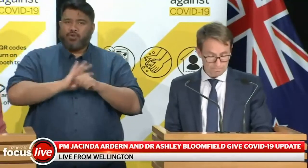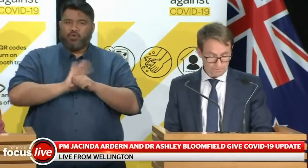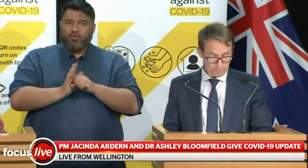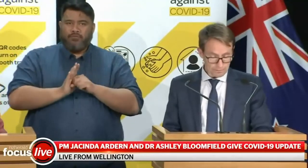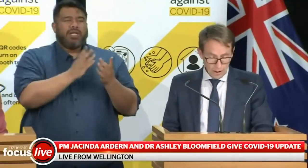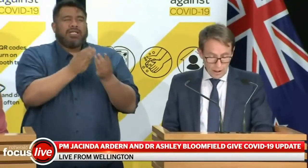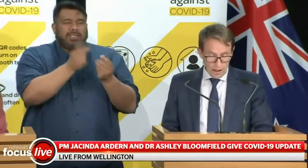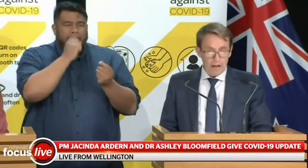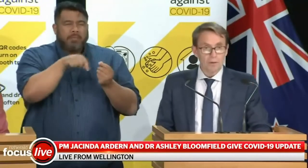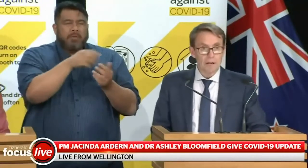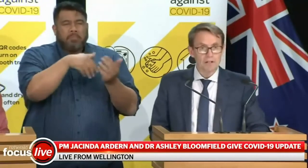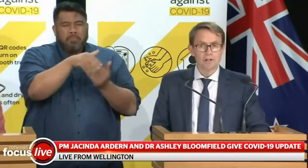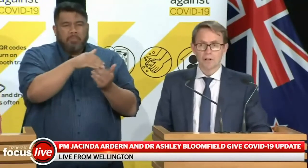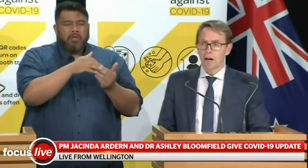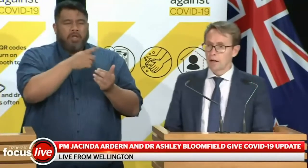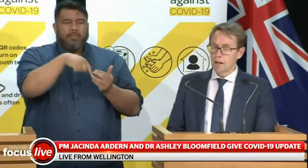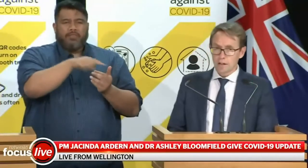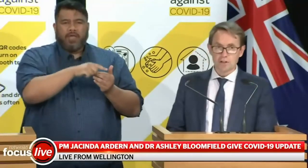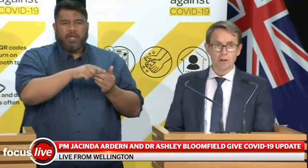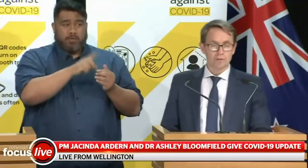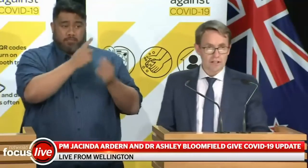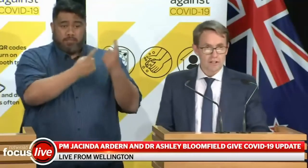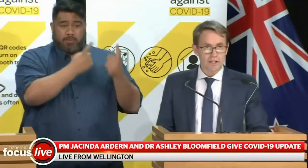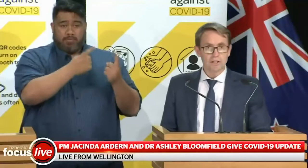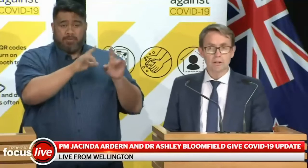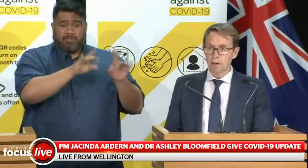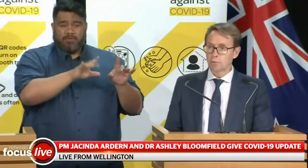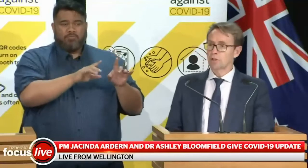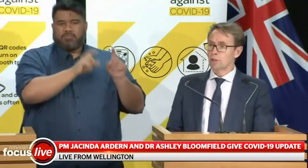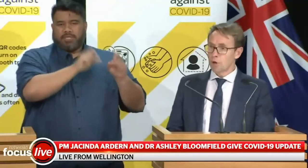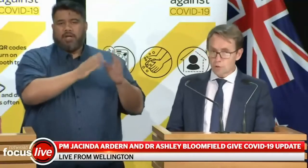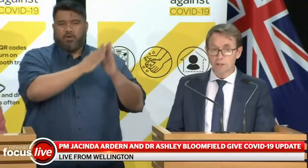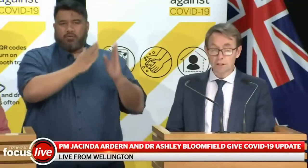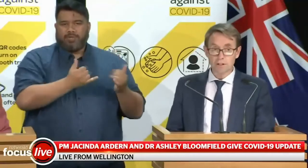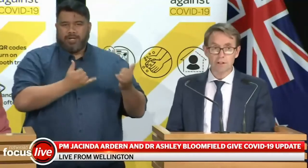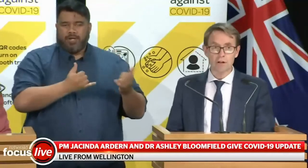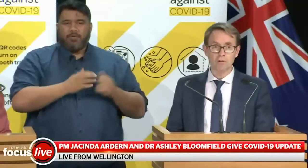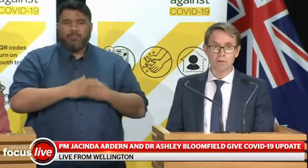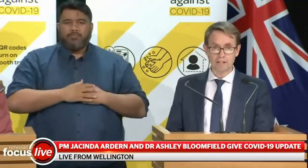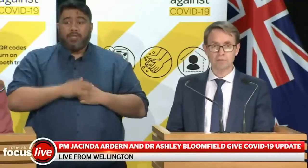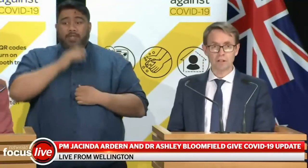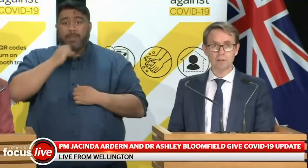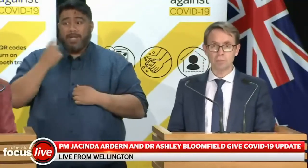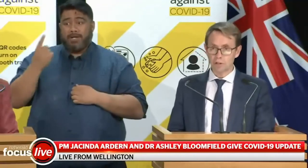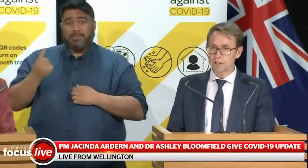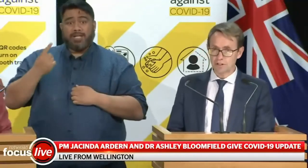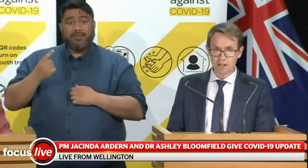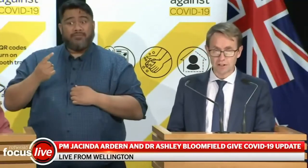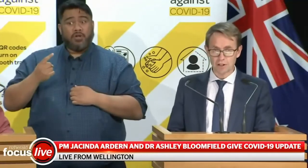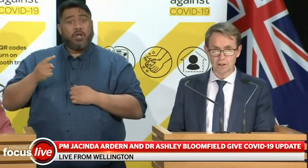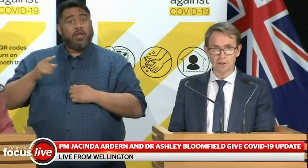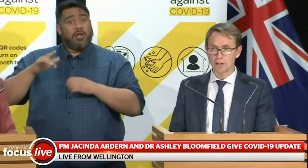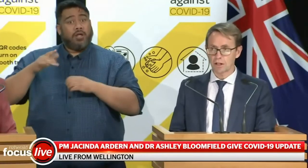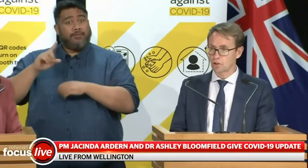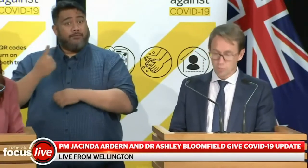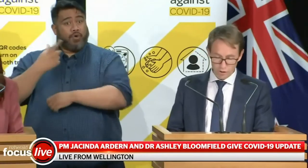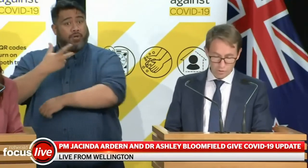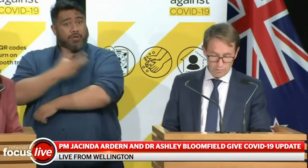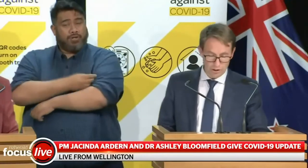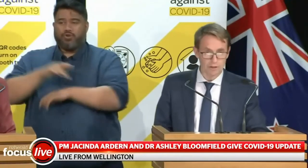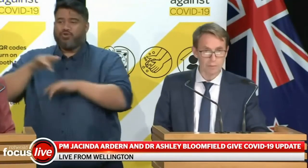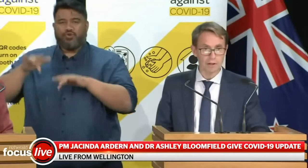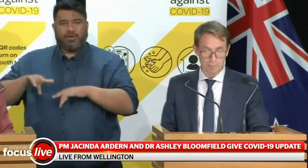point. The man is not vaccinated, but was in the process of actively booking his vaccination, had had